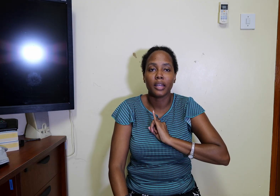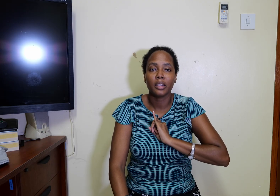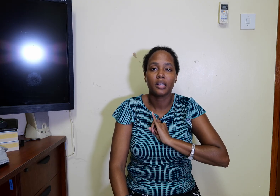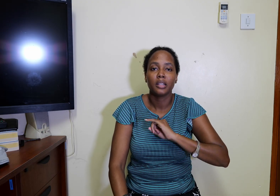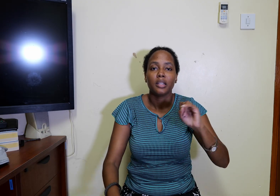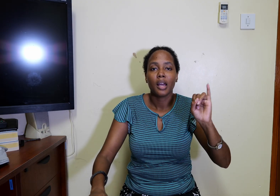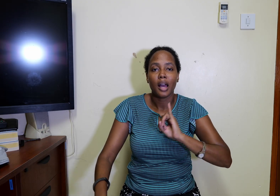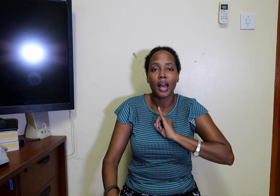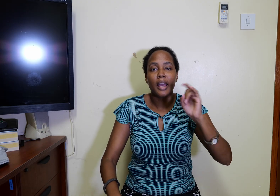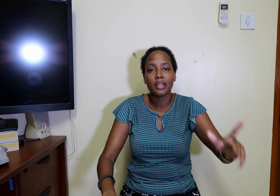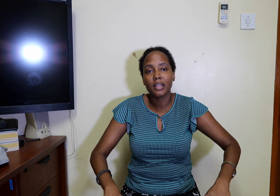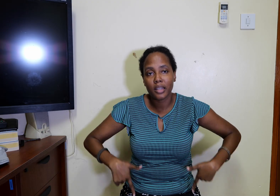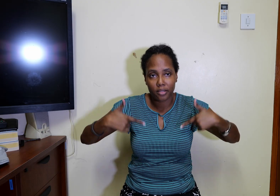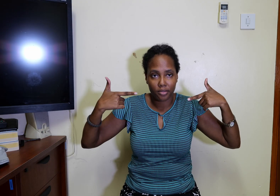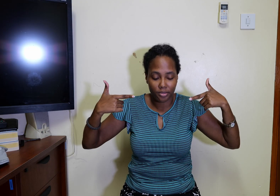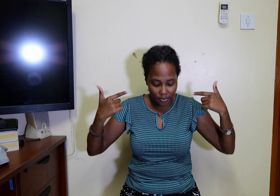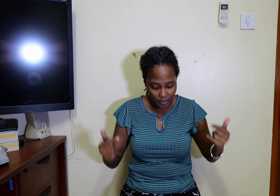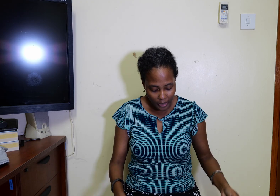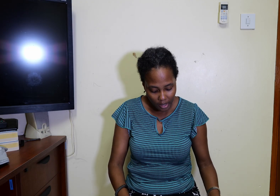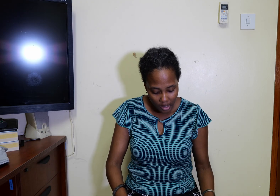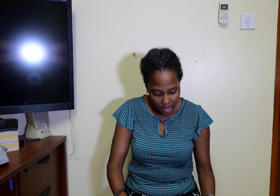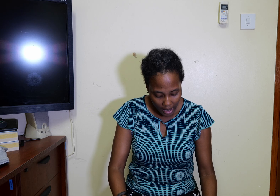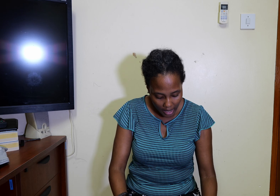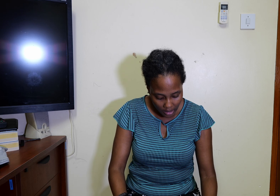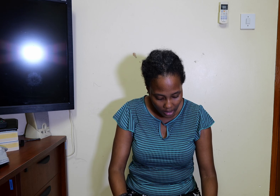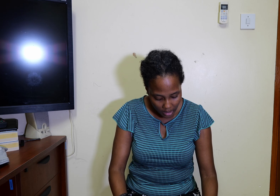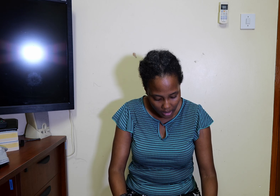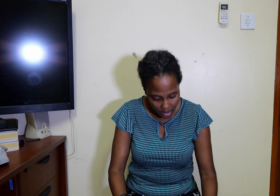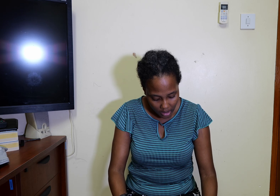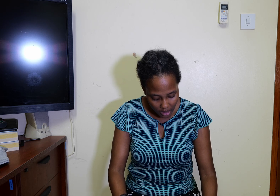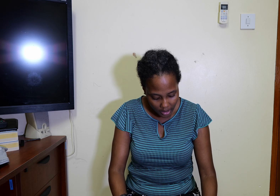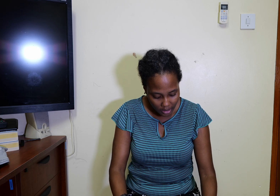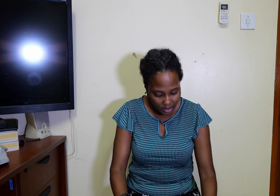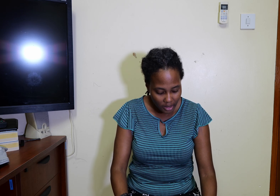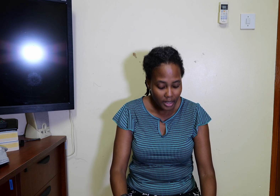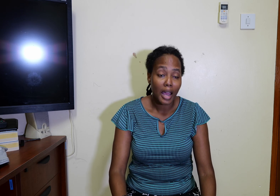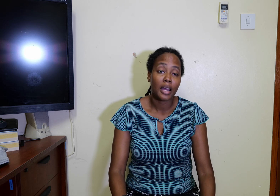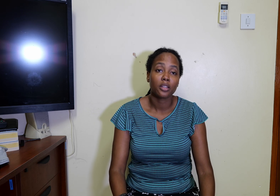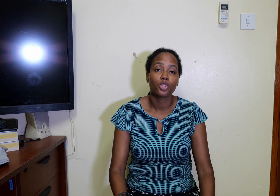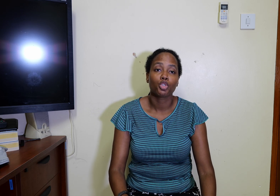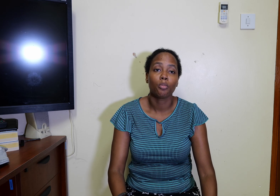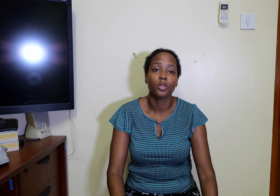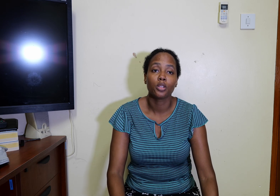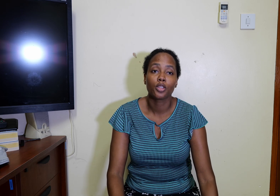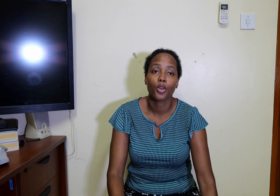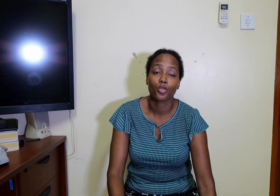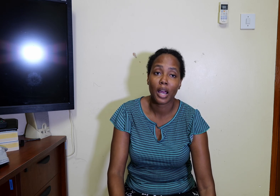I live. And the next line is and troubles